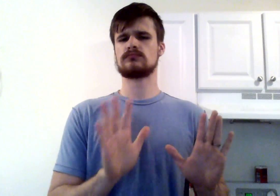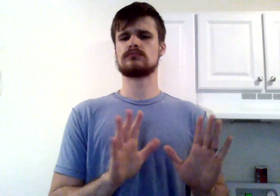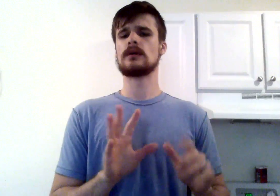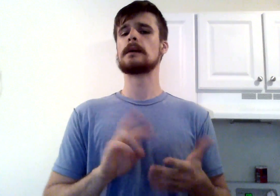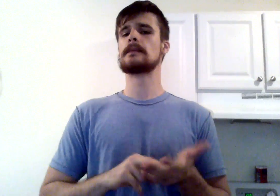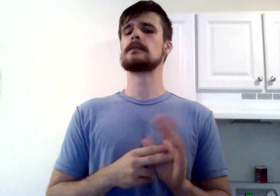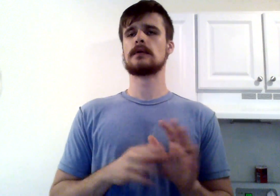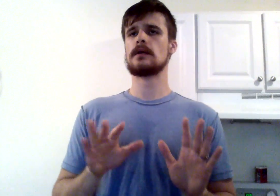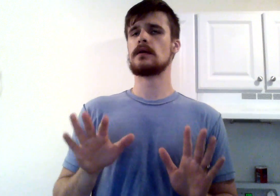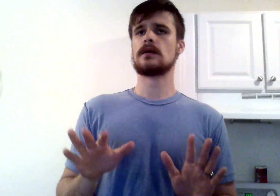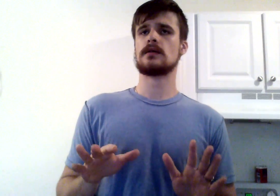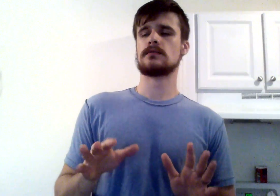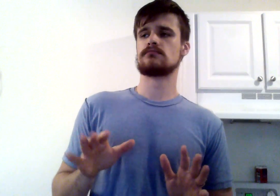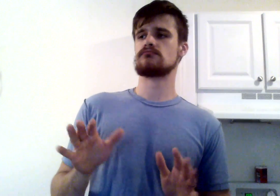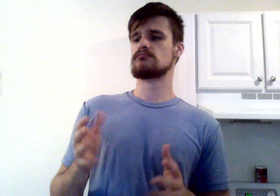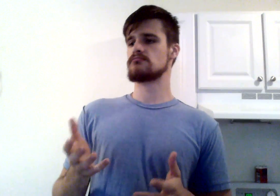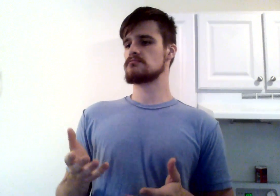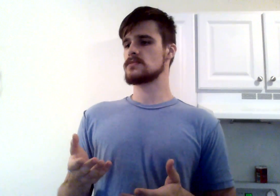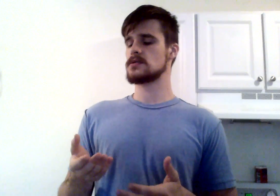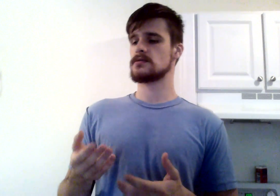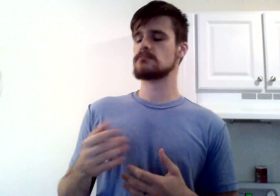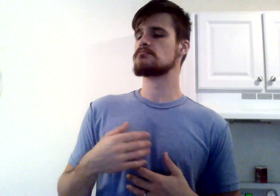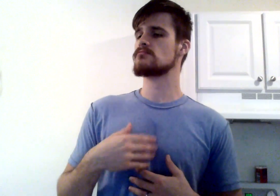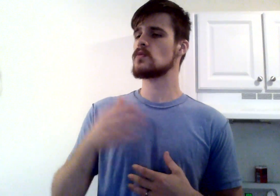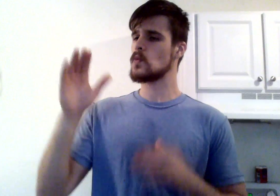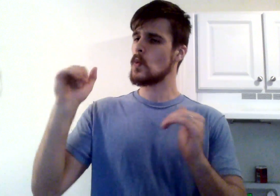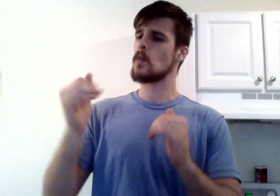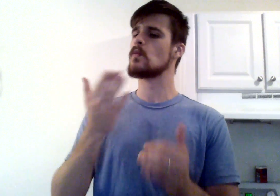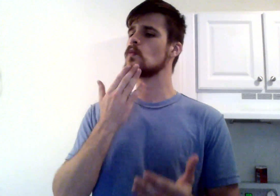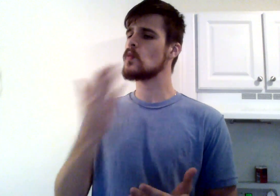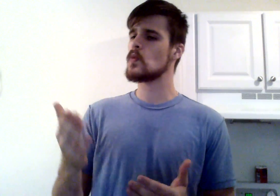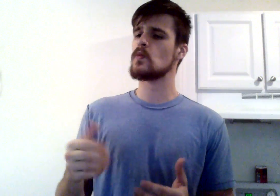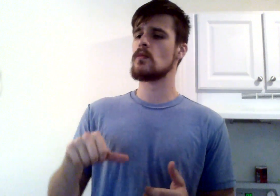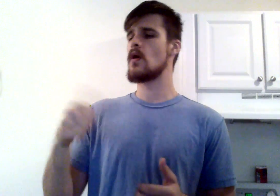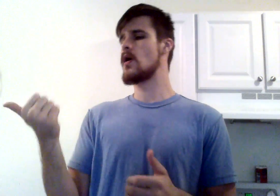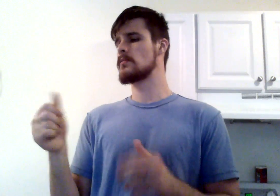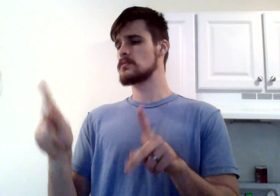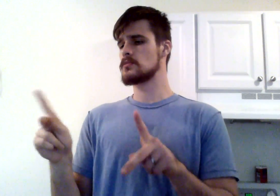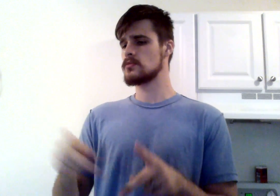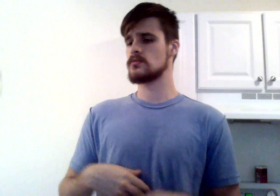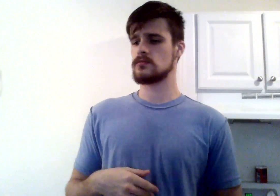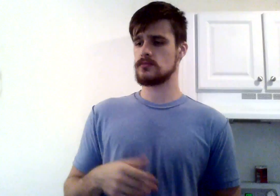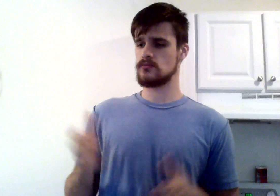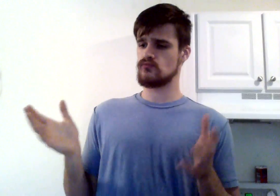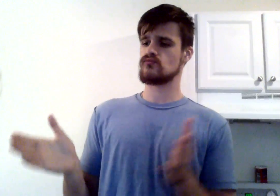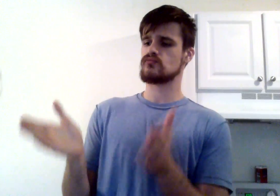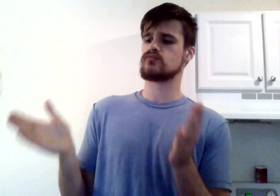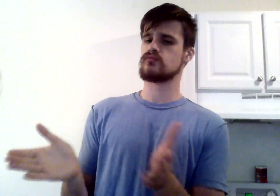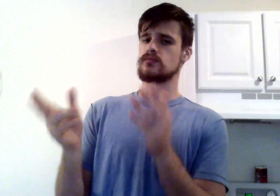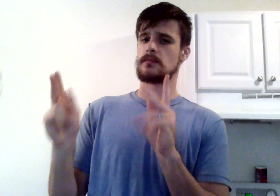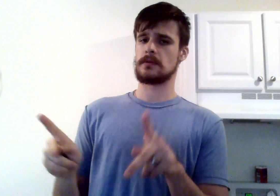well. For 2 reasons. First of all, I think absolute honesty may not be what we want. I mean, my goodness, you look ugly this